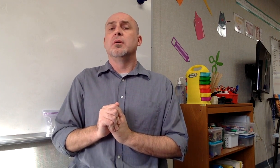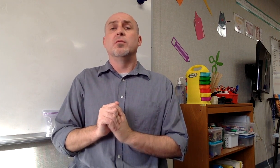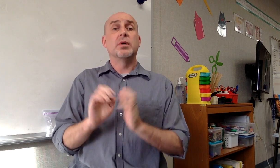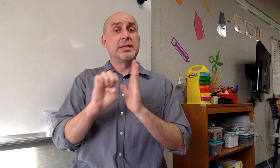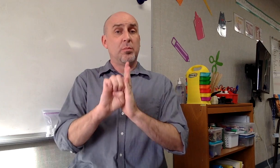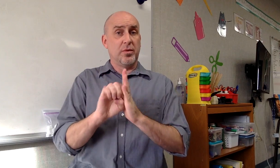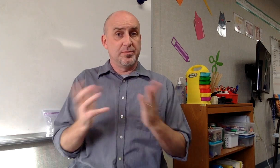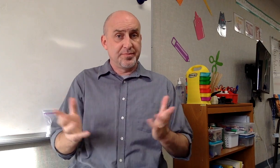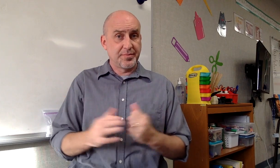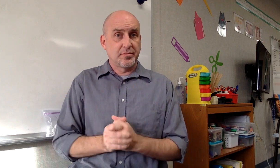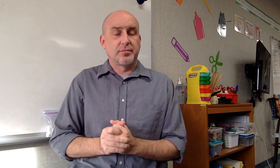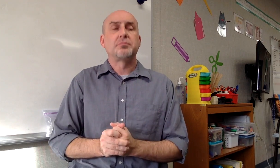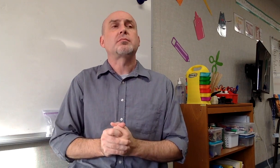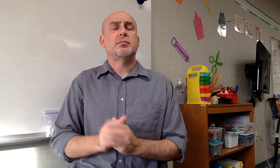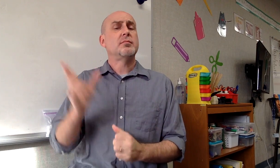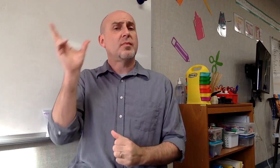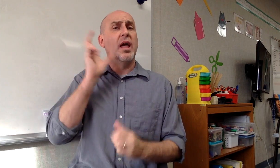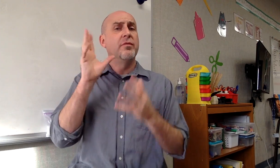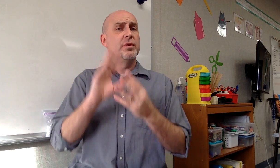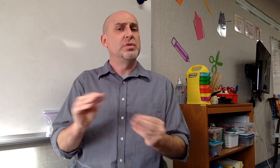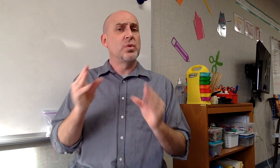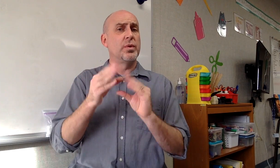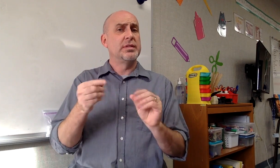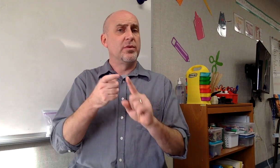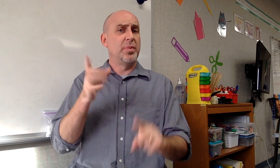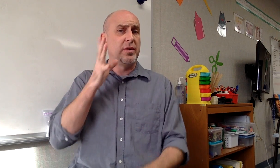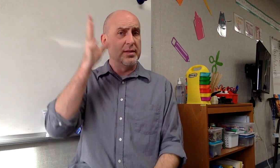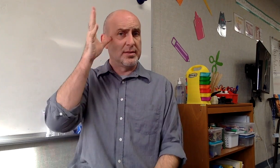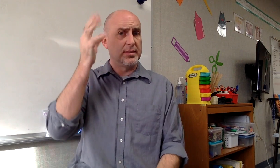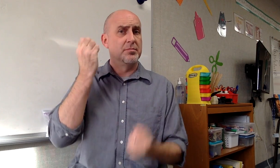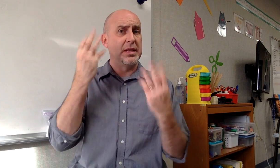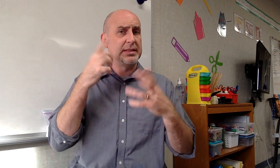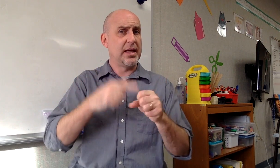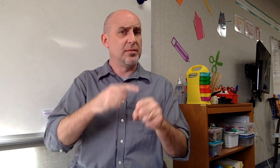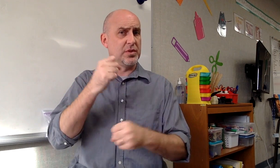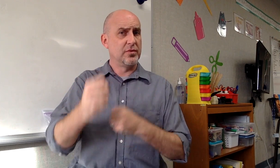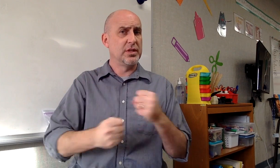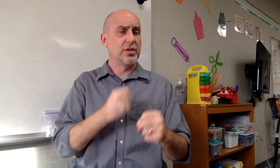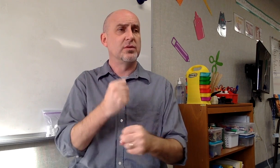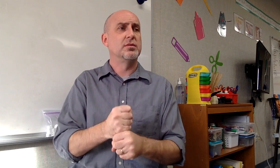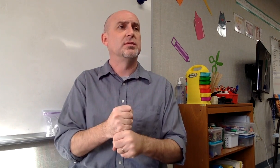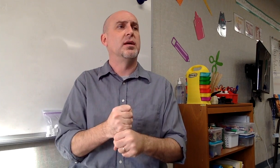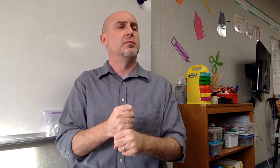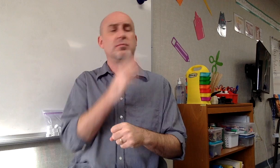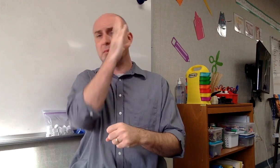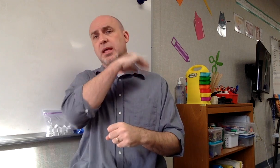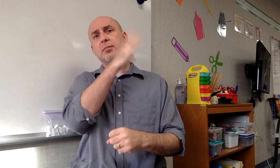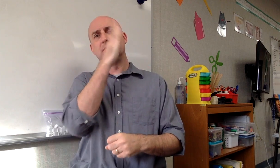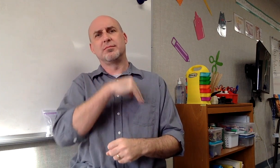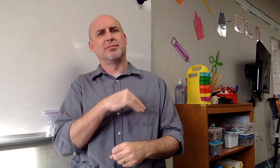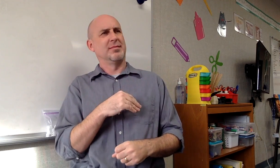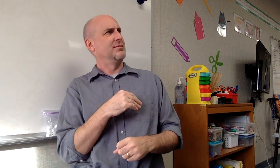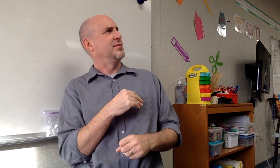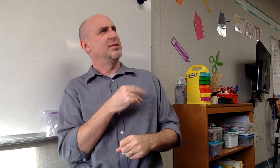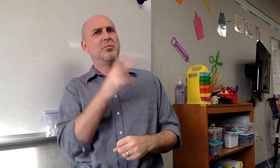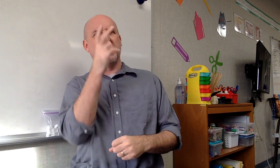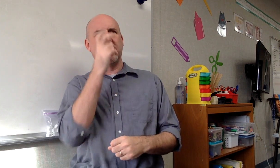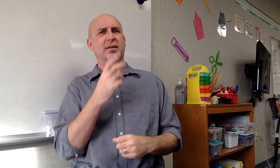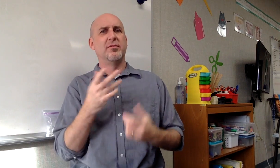For example, I've heard stories from parents many times over the years that I have a